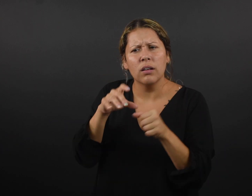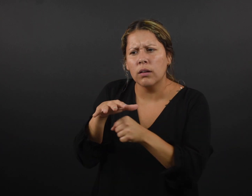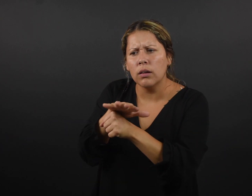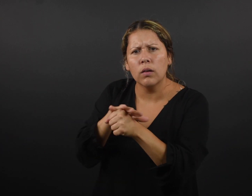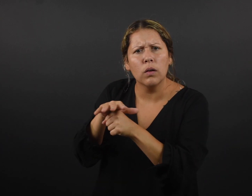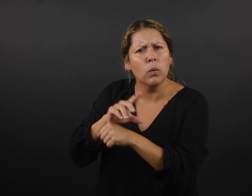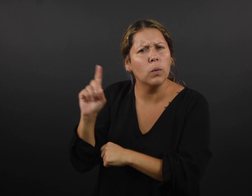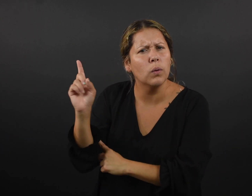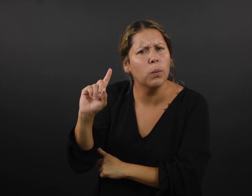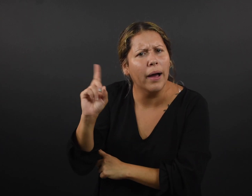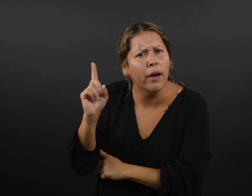locations of test sites,